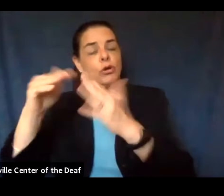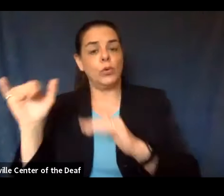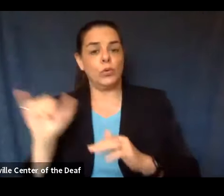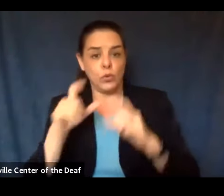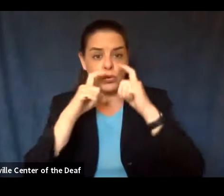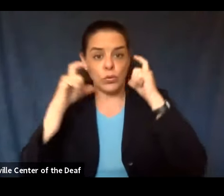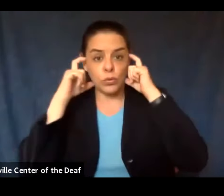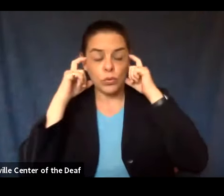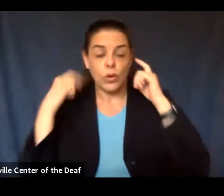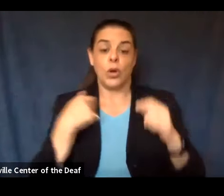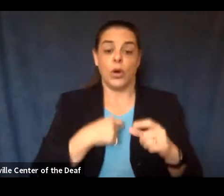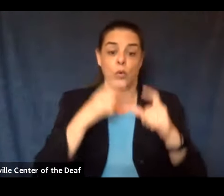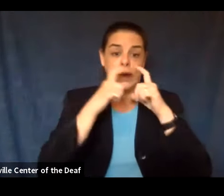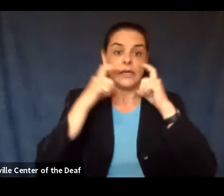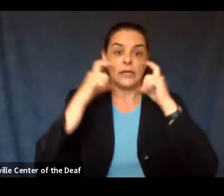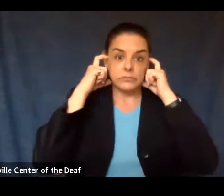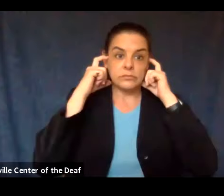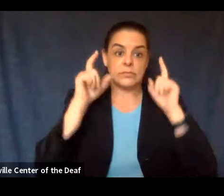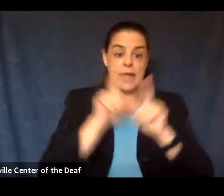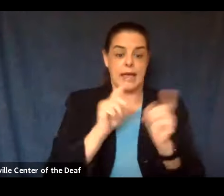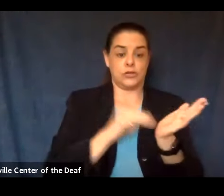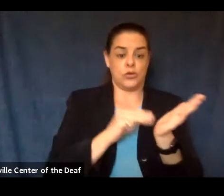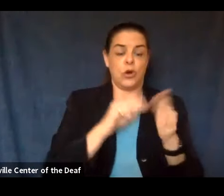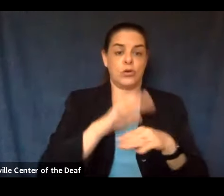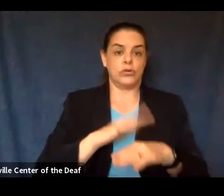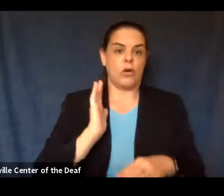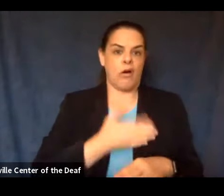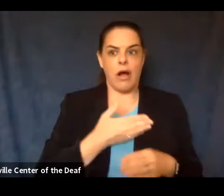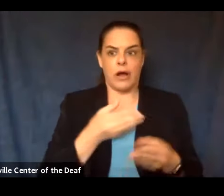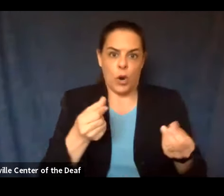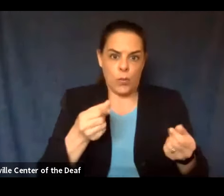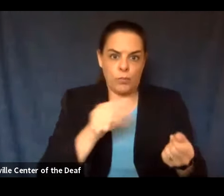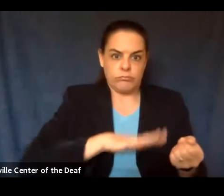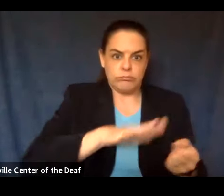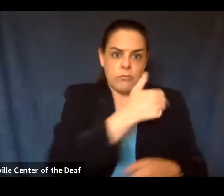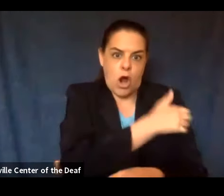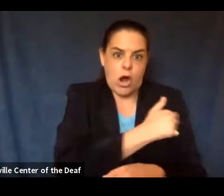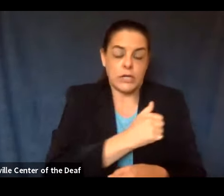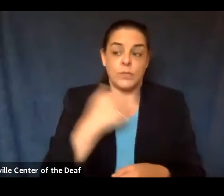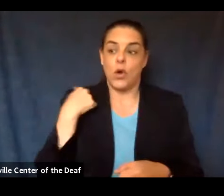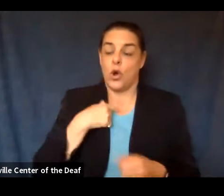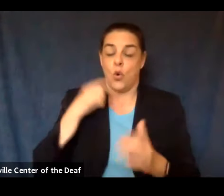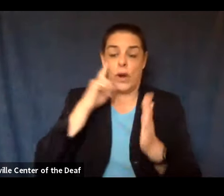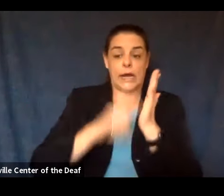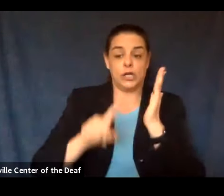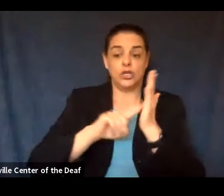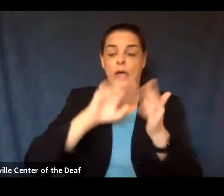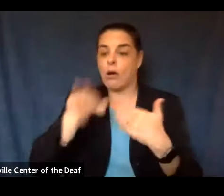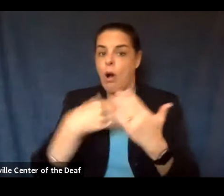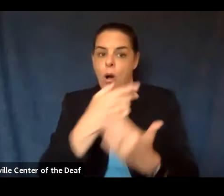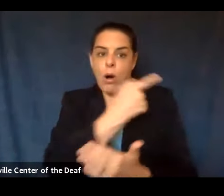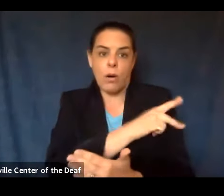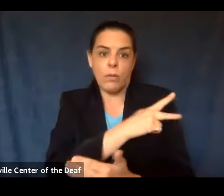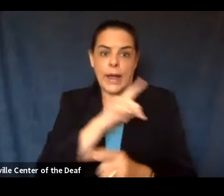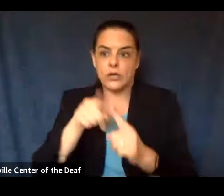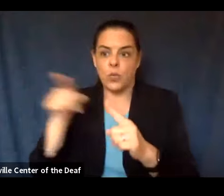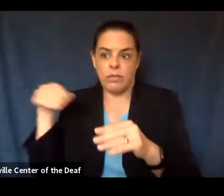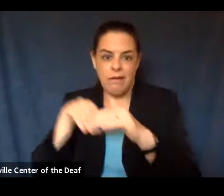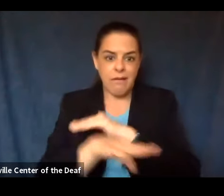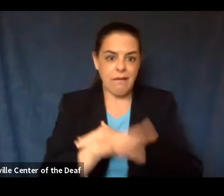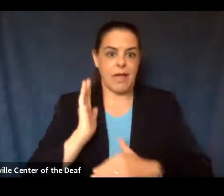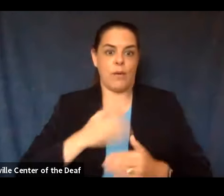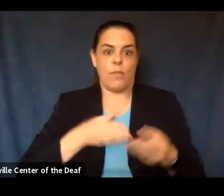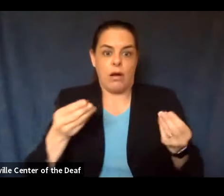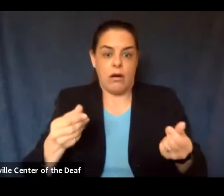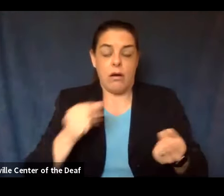wearing face covers as providers on our campuses. We are screening all of our patients as they enter our campuses. We are screening all of our team members